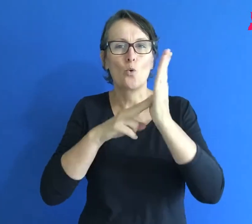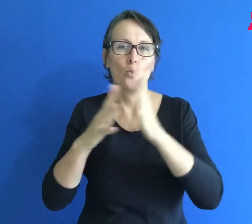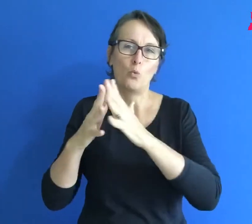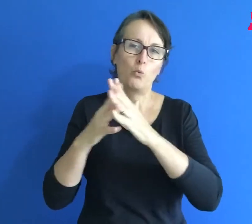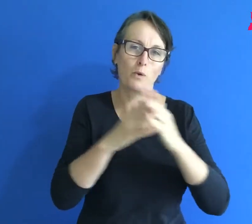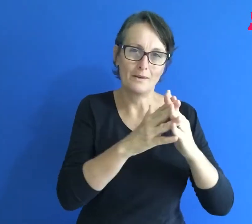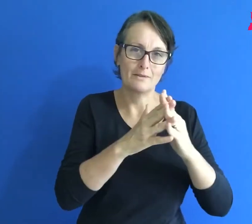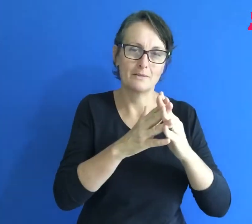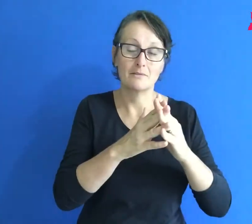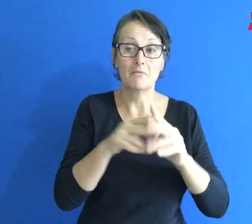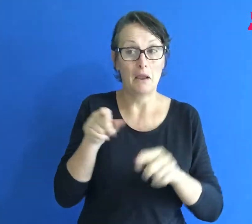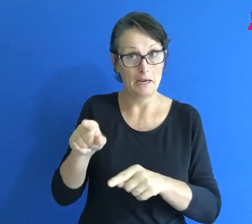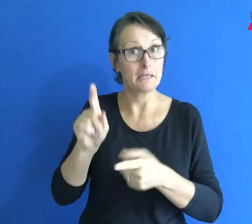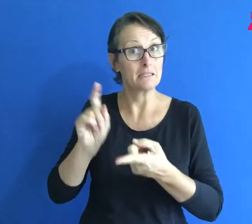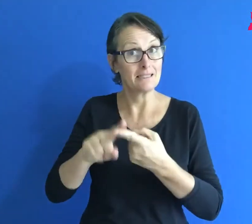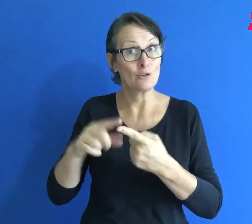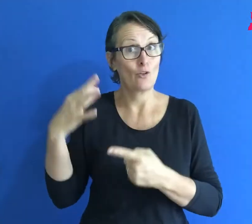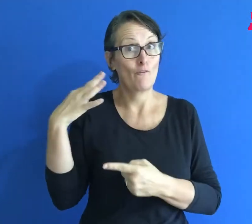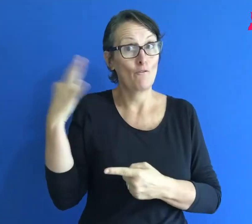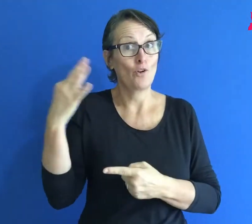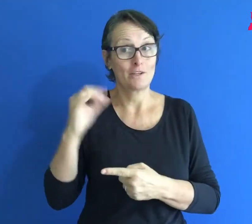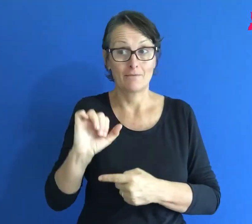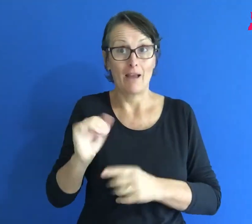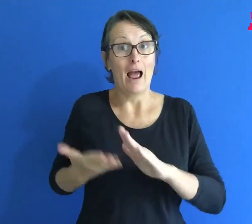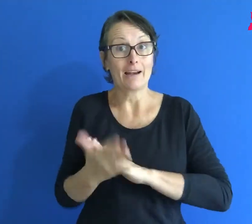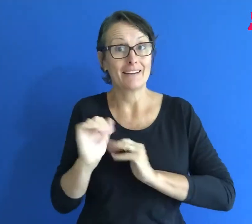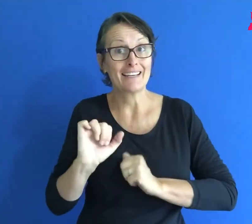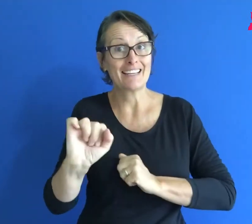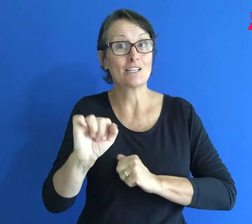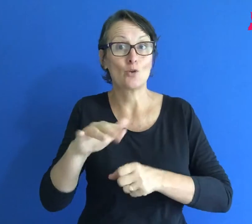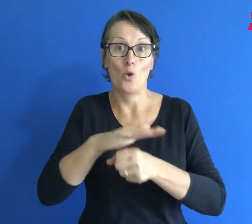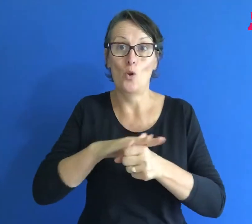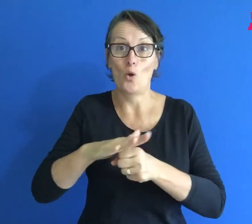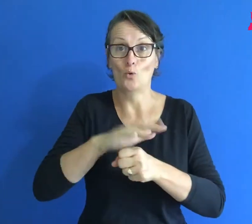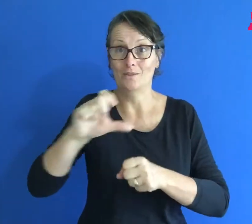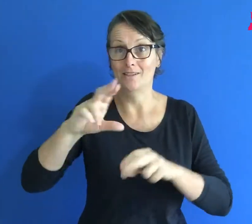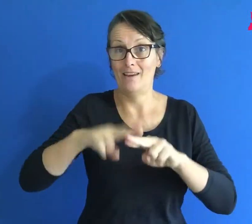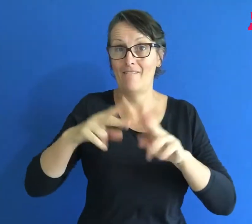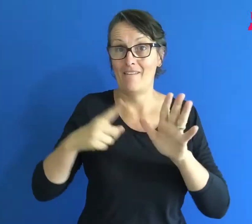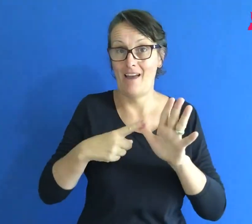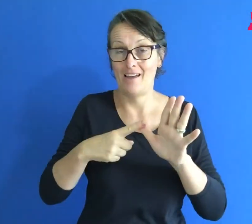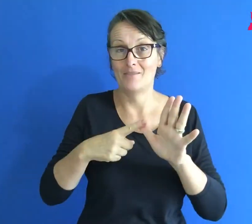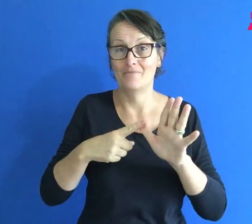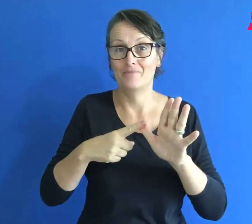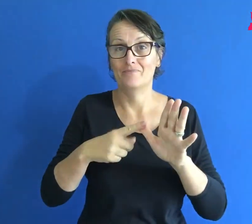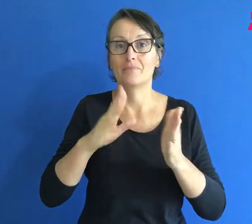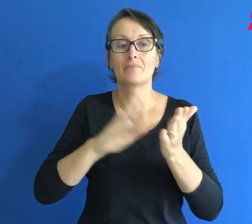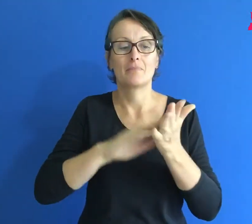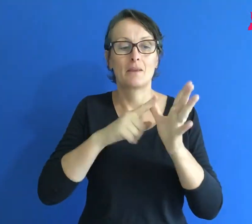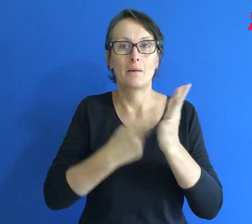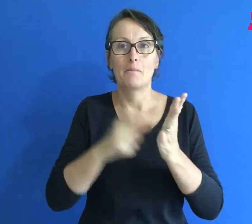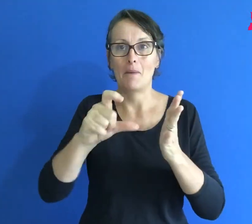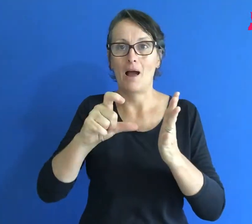a volunteer with his local CFA. So what was your actual role with the CFA? What were you going out there